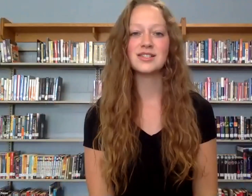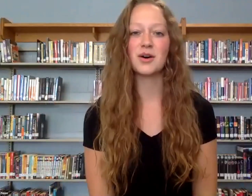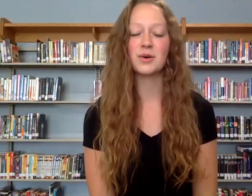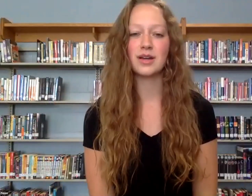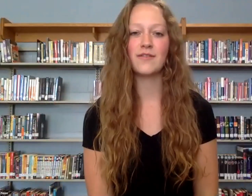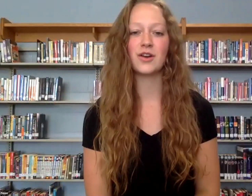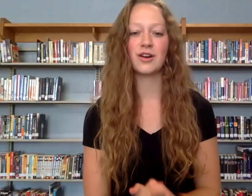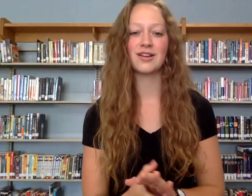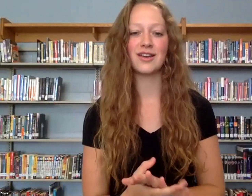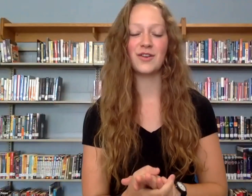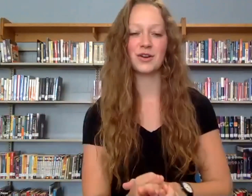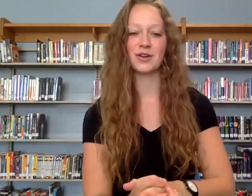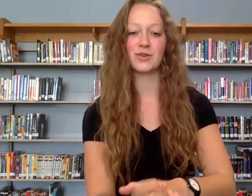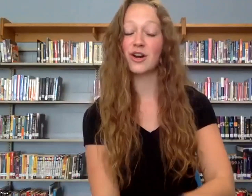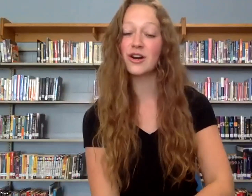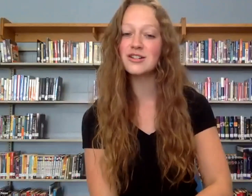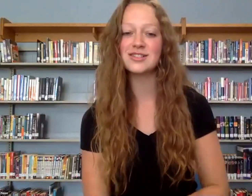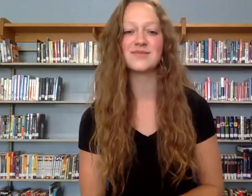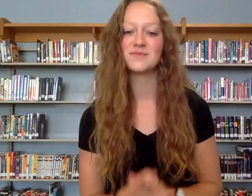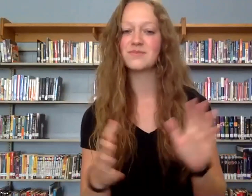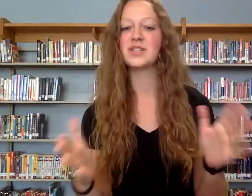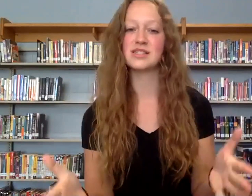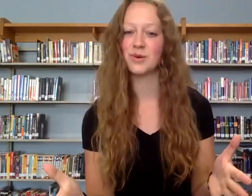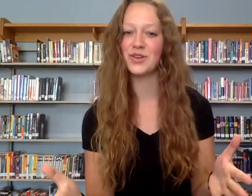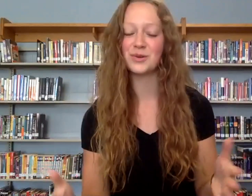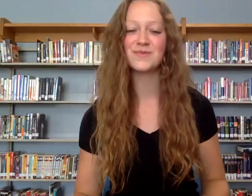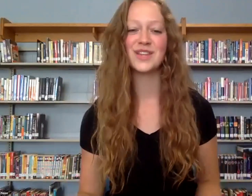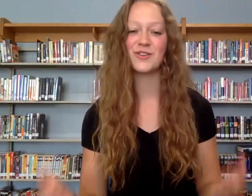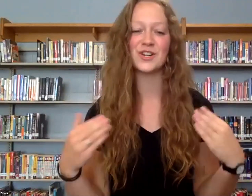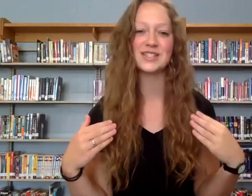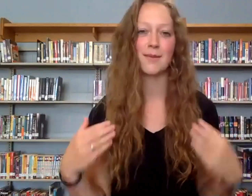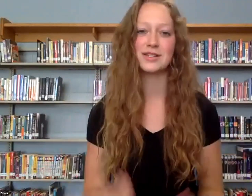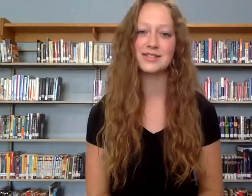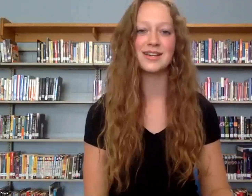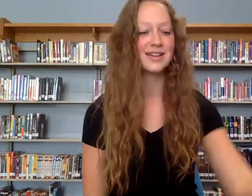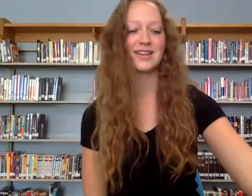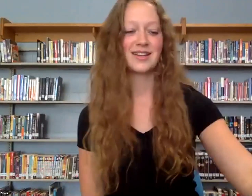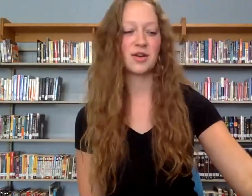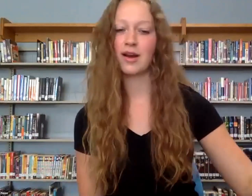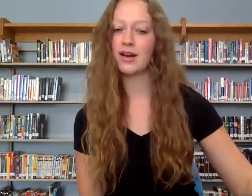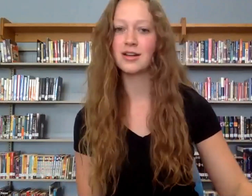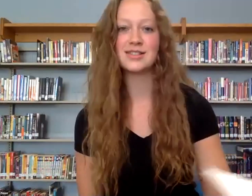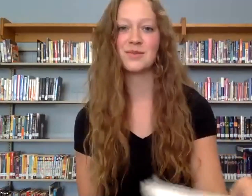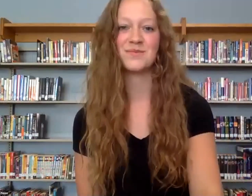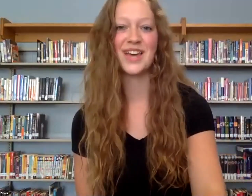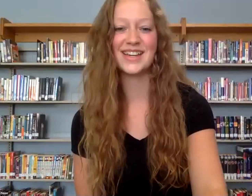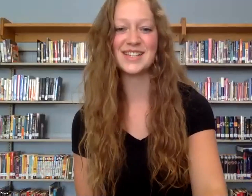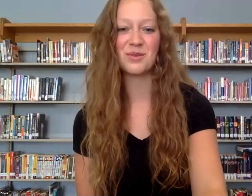So if you're returners, this is a review. If you're first timers, get ready to learn some ASL